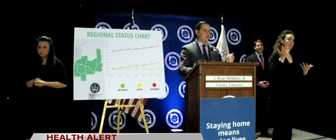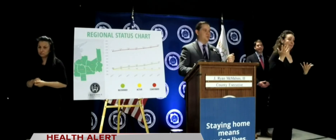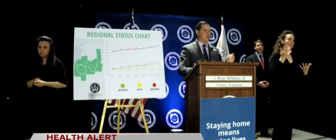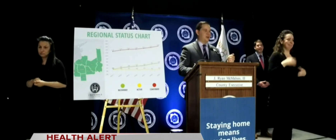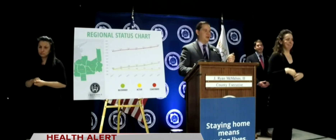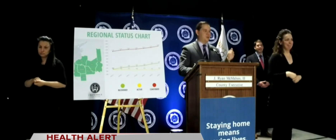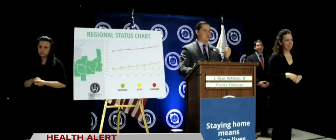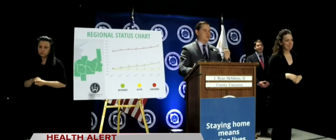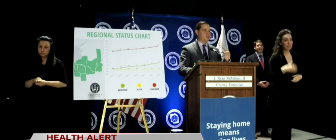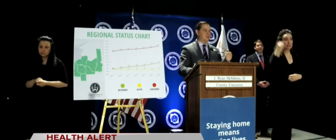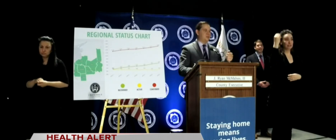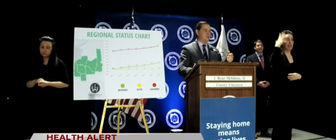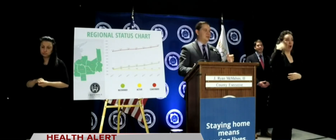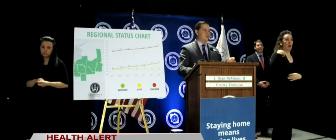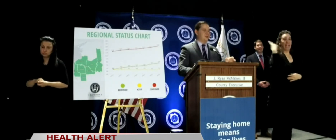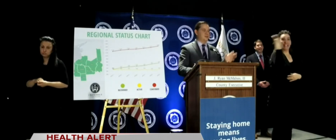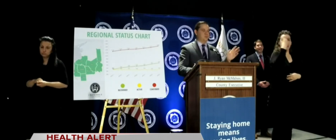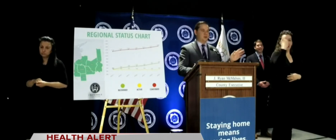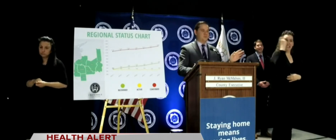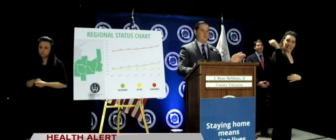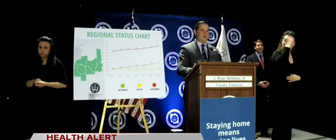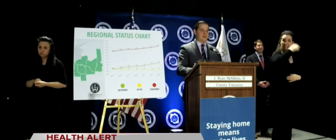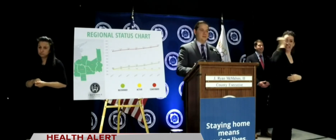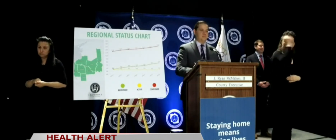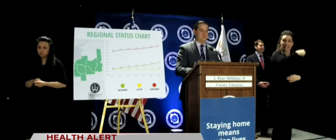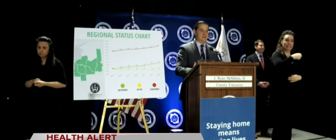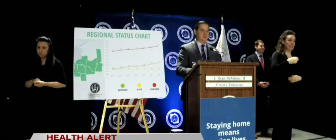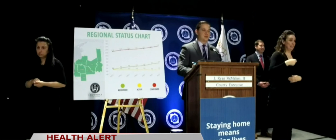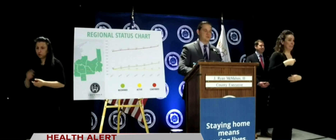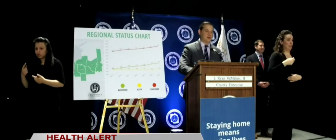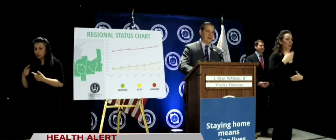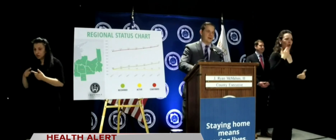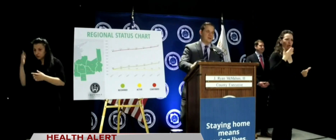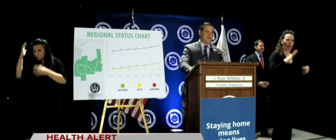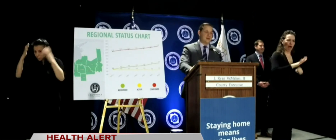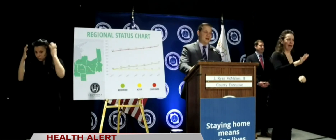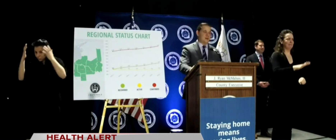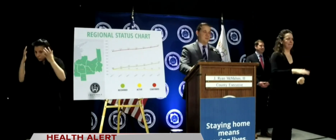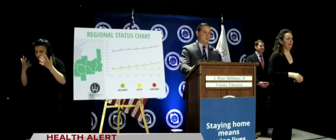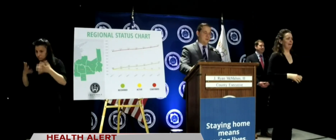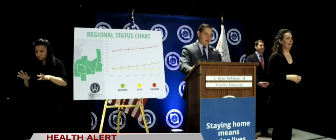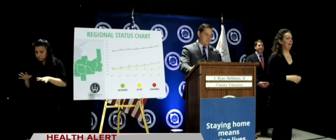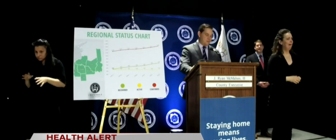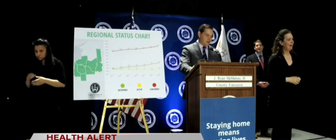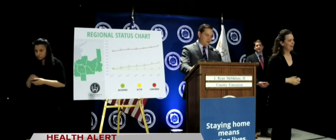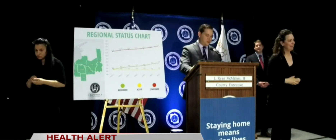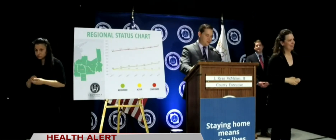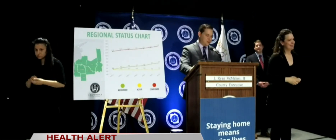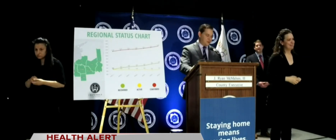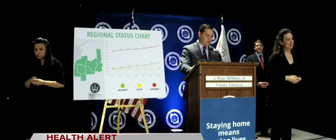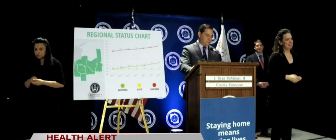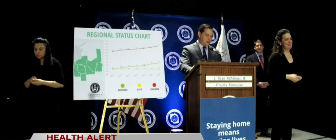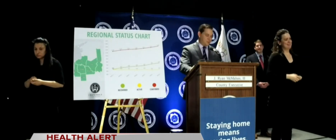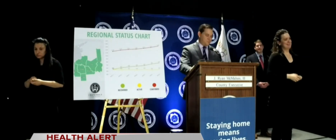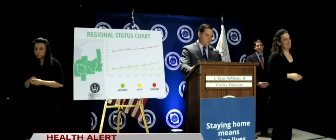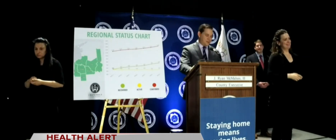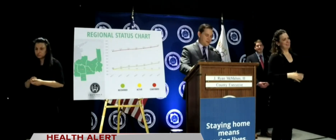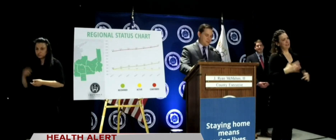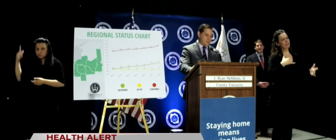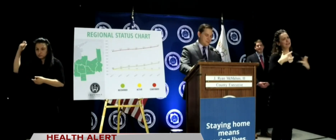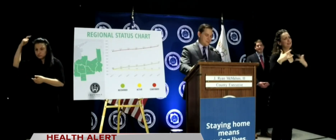it with hairspray and brush it immediately. That's one of my secrets right now. But I'm very concerned